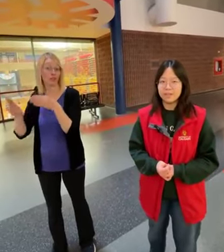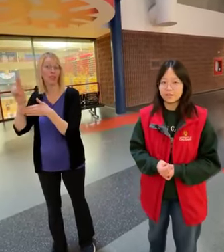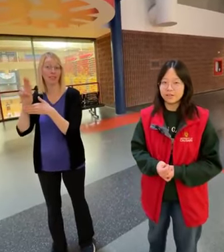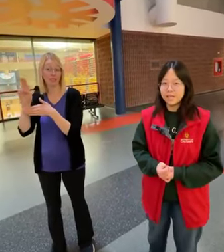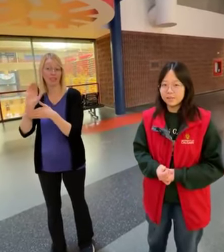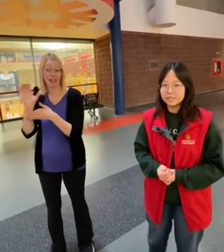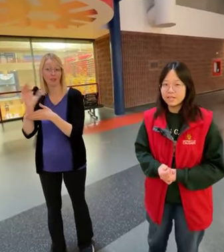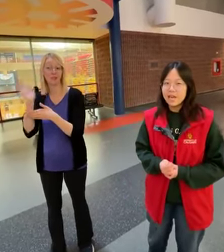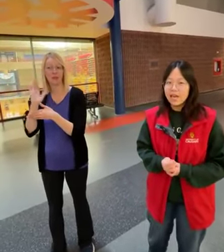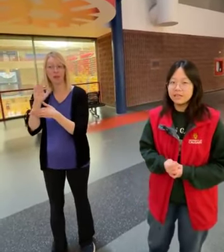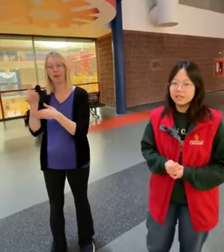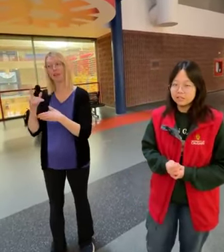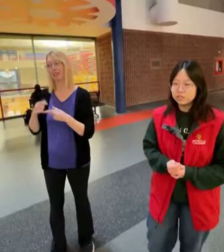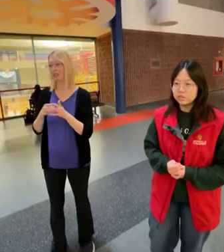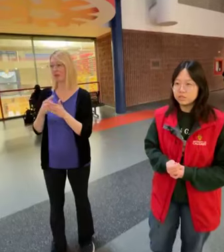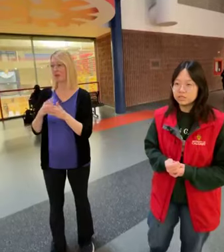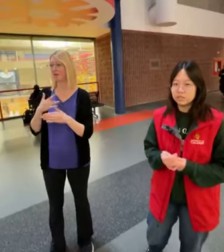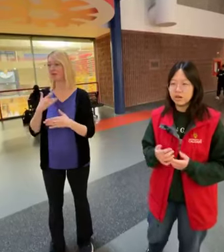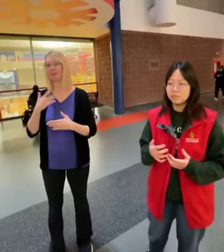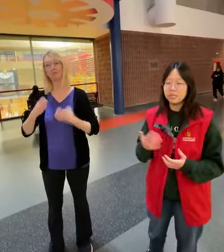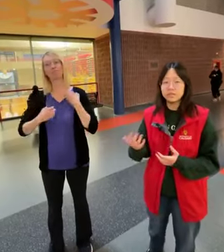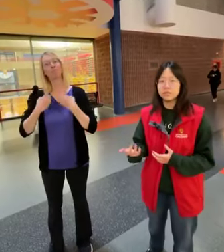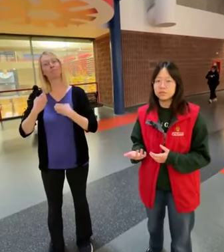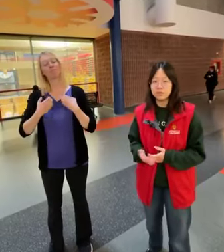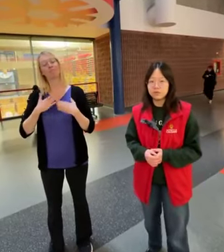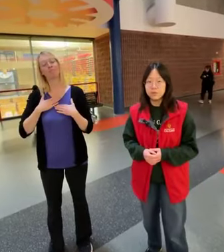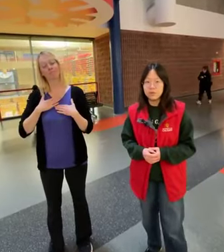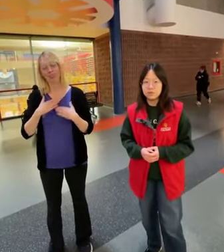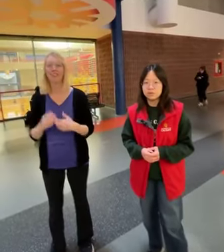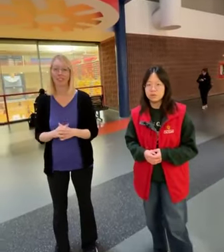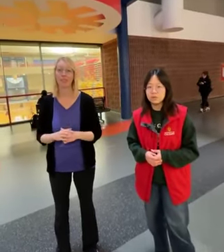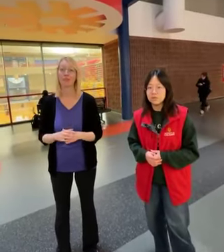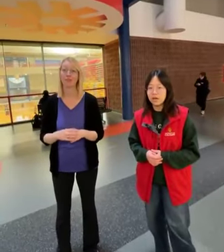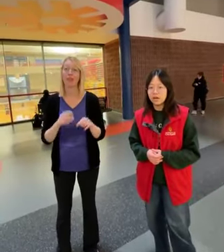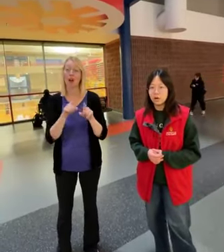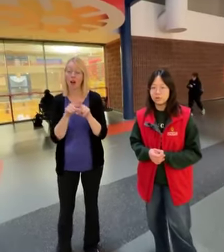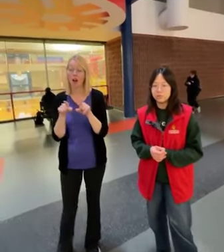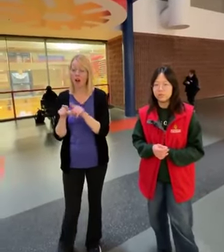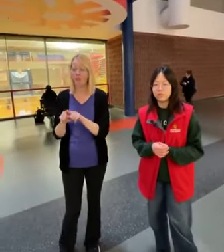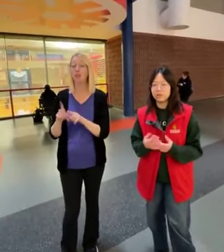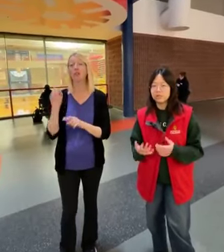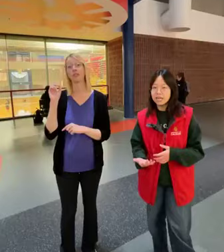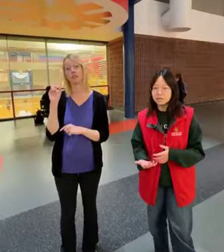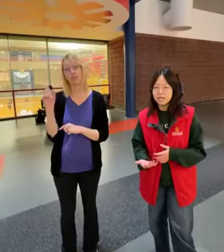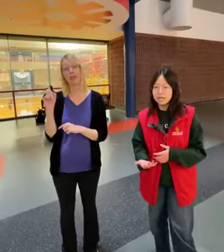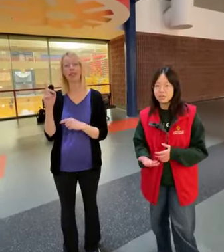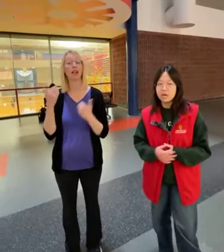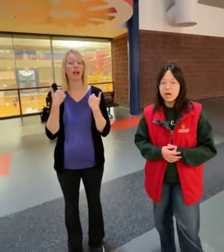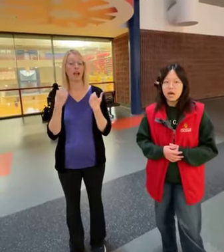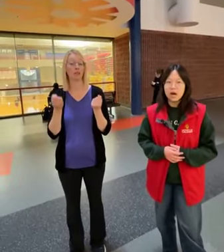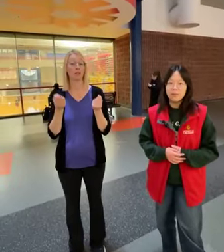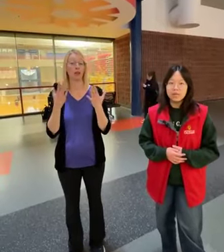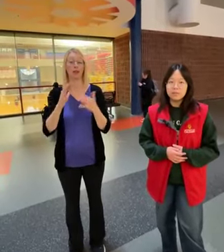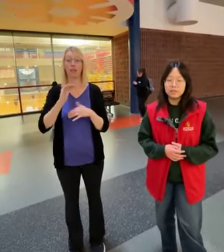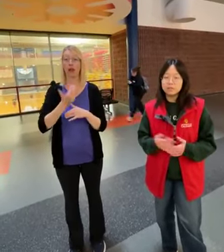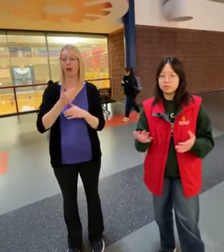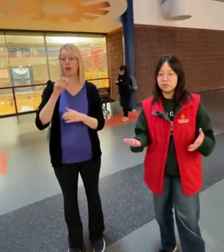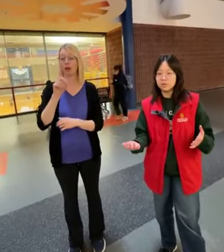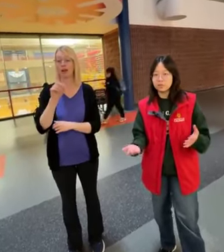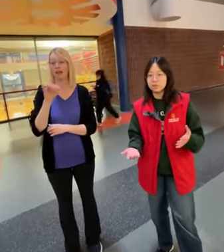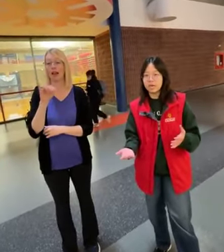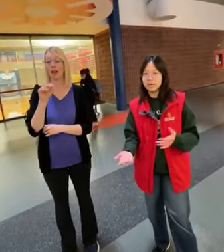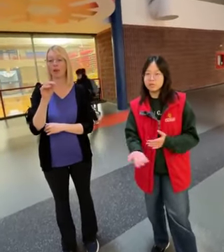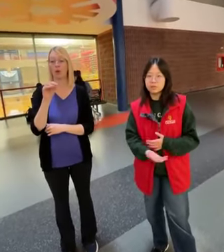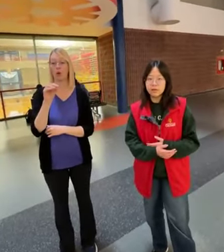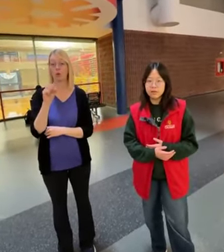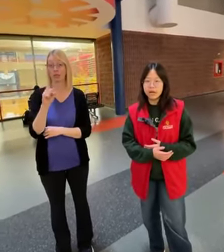do have here on our campus. In addition to just being a full circle moment, it also does host a bunch of our Dinos games. Maybe if